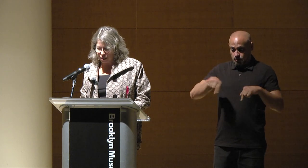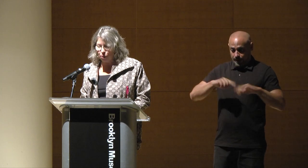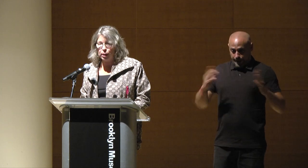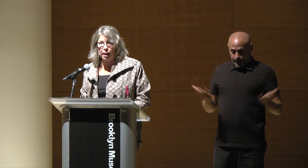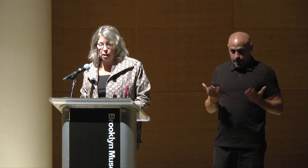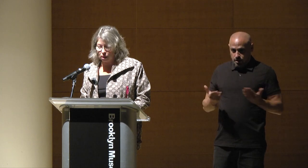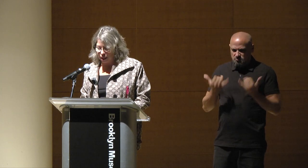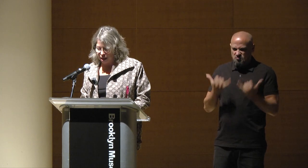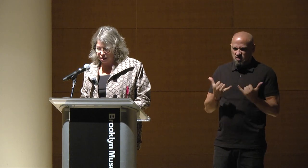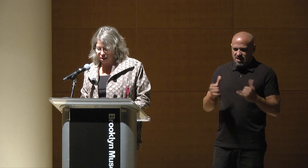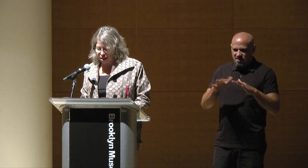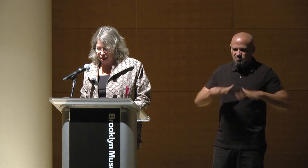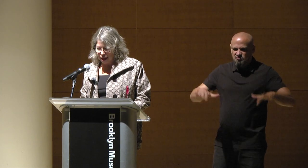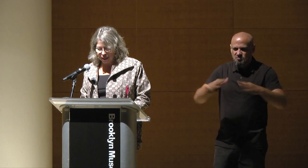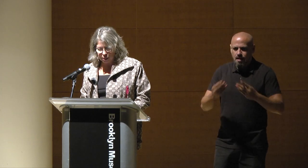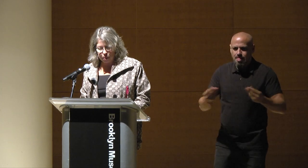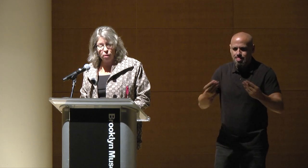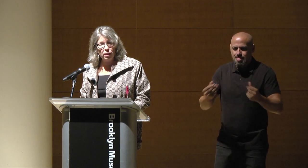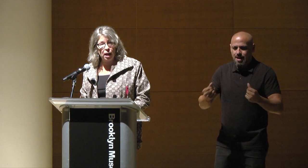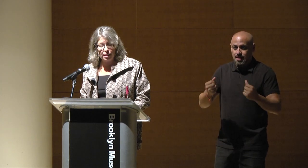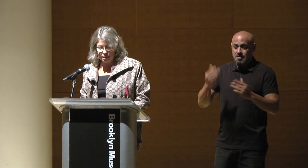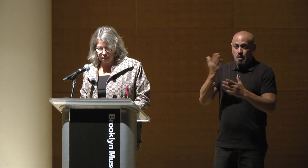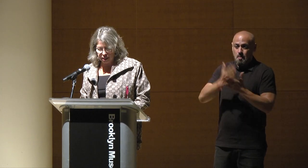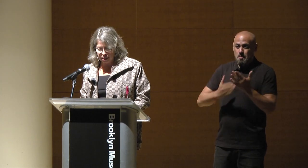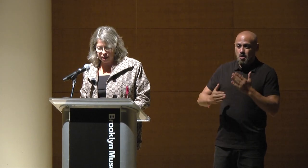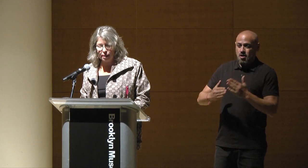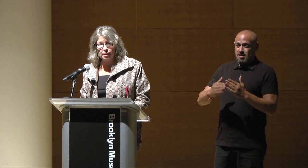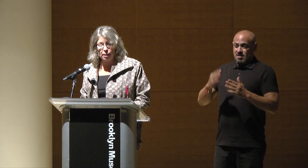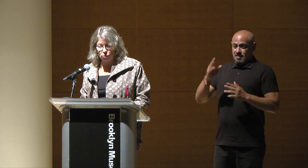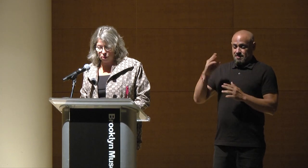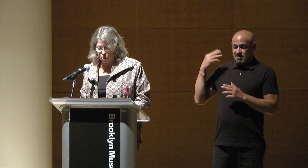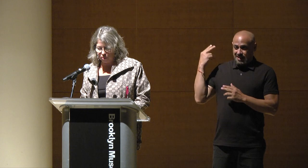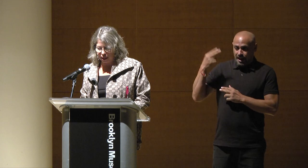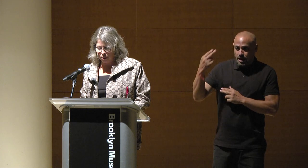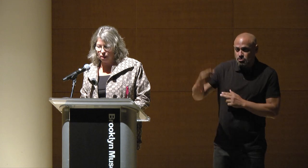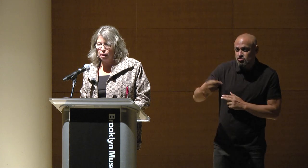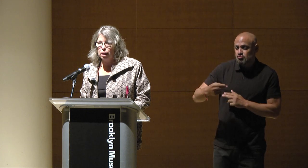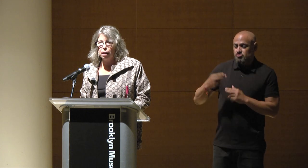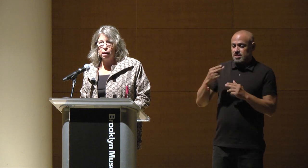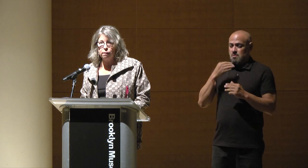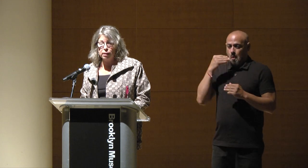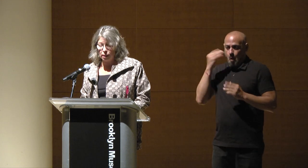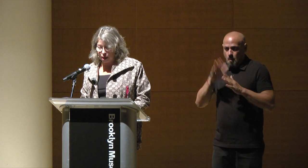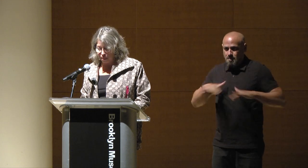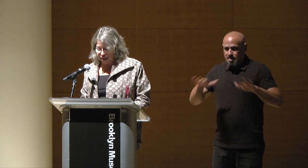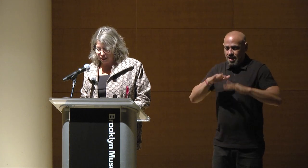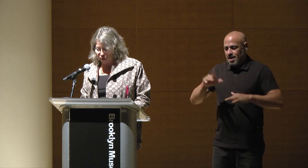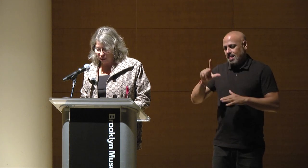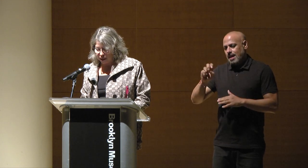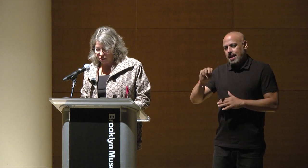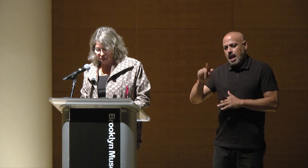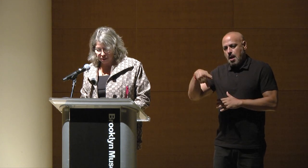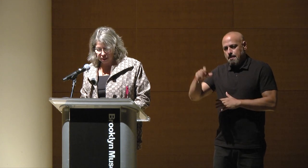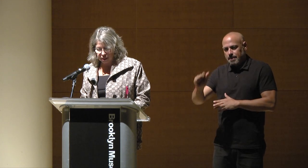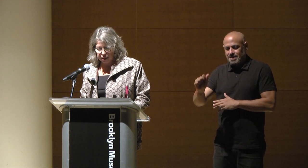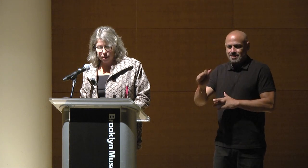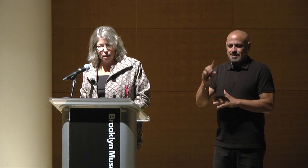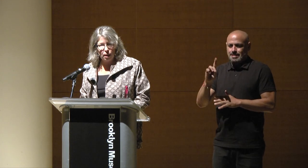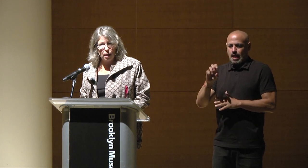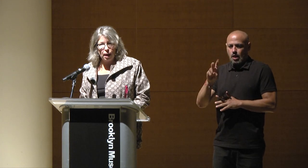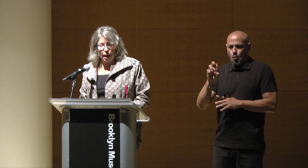currently located on land that is part of the unceded ancestral homeland of the Lenape Delaware